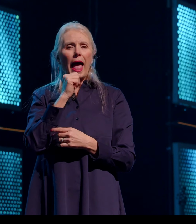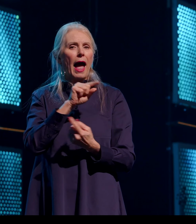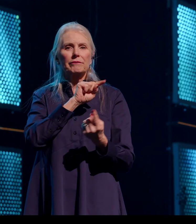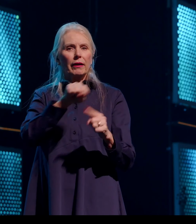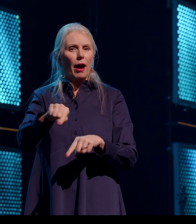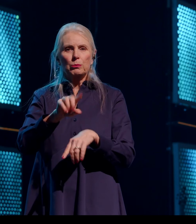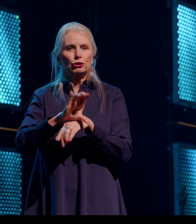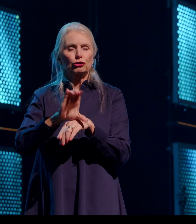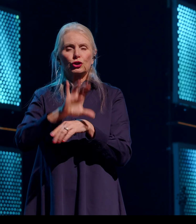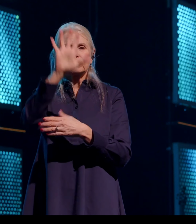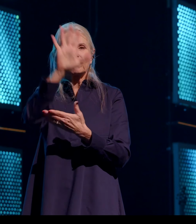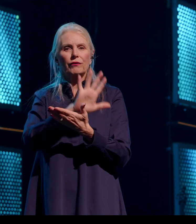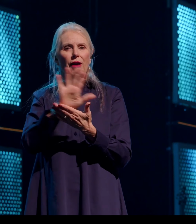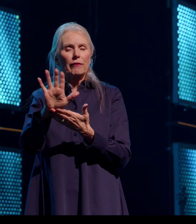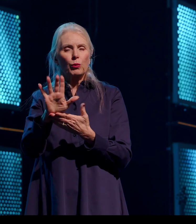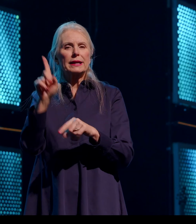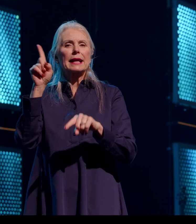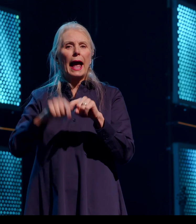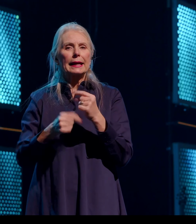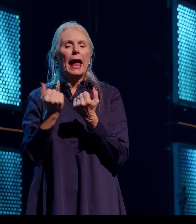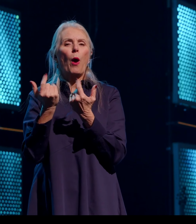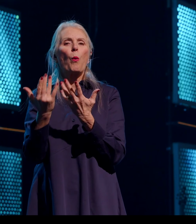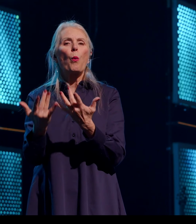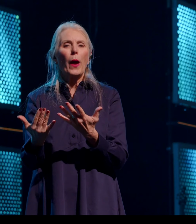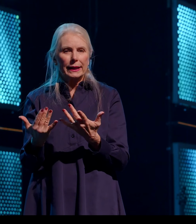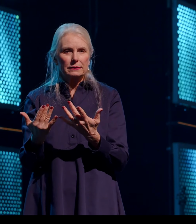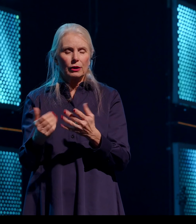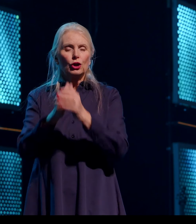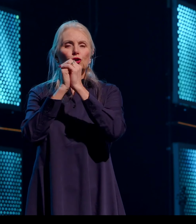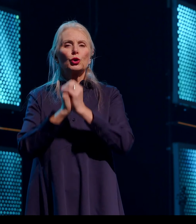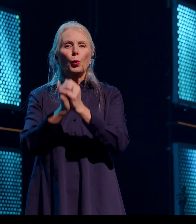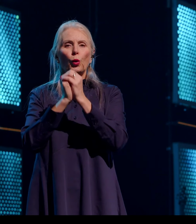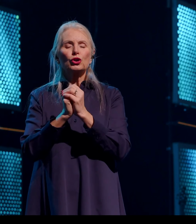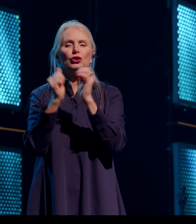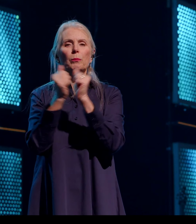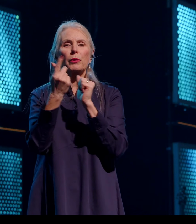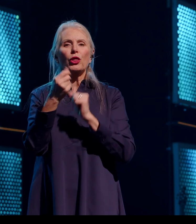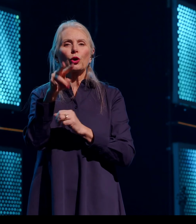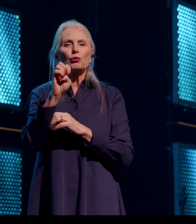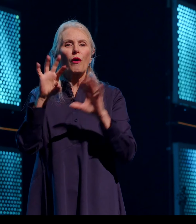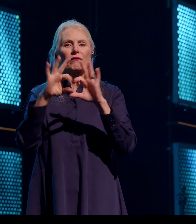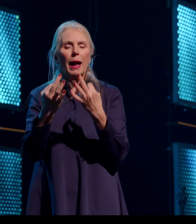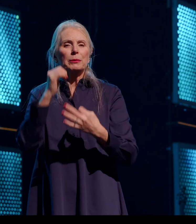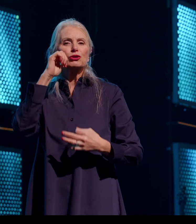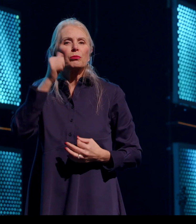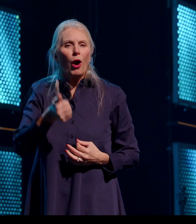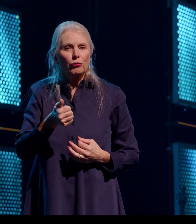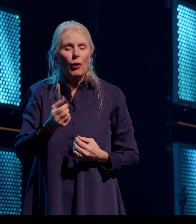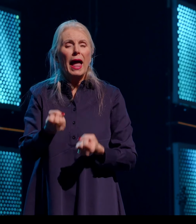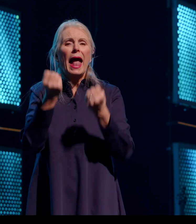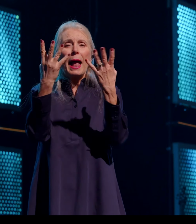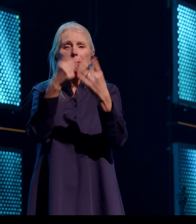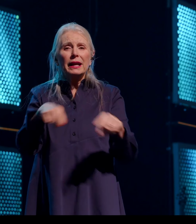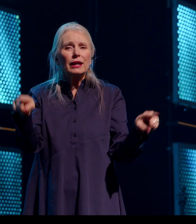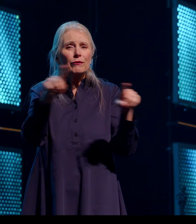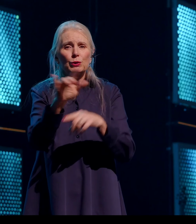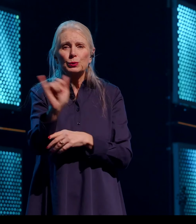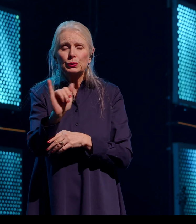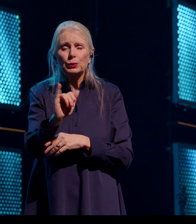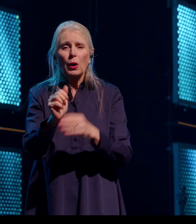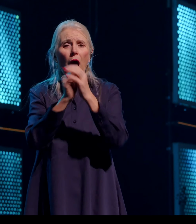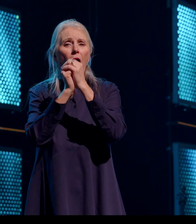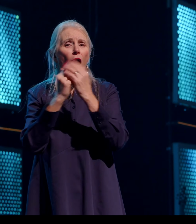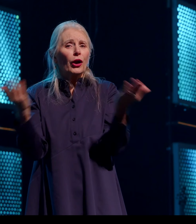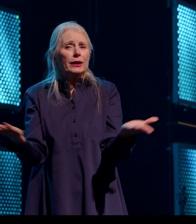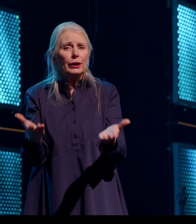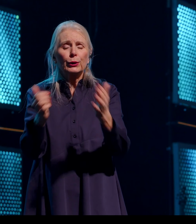5 weeks. I can't wait to worship with my Grove family tomorrow. And we're thankful that you're here, and many others of you here just worshiping the